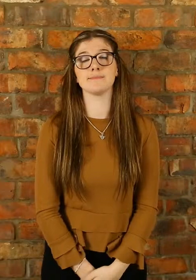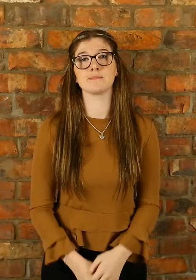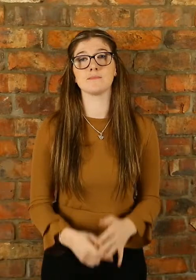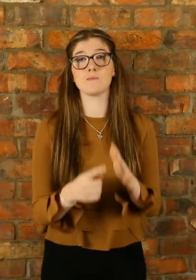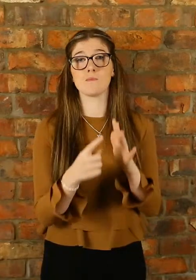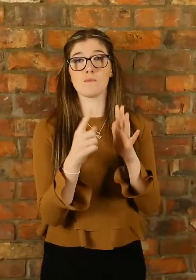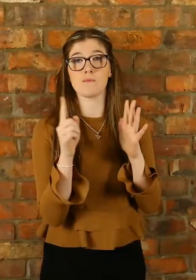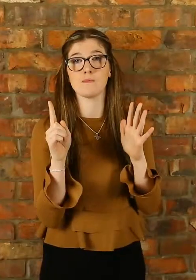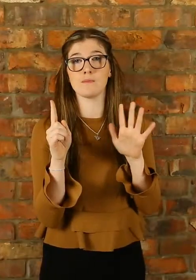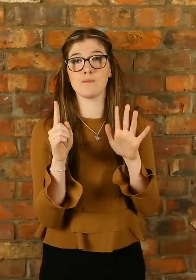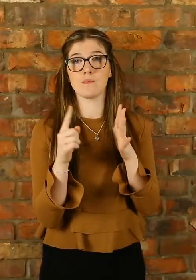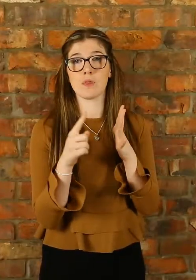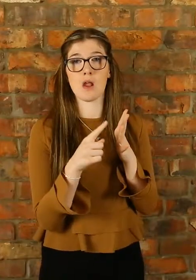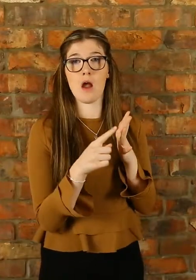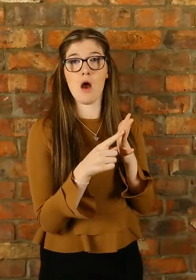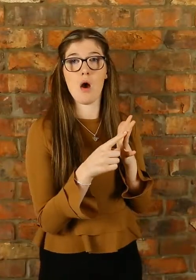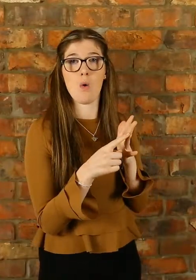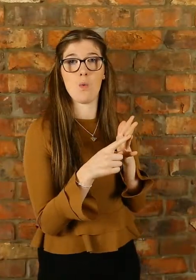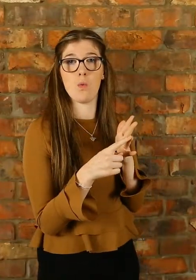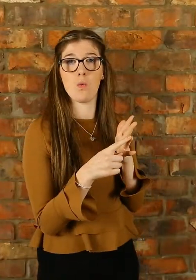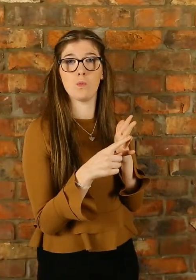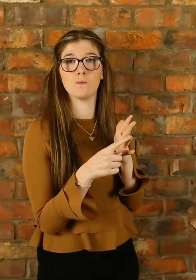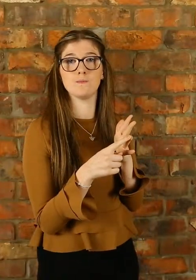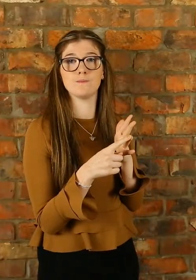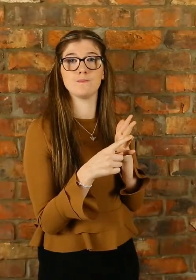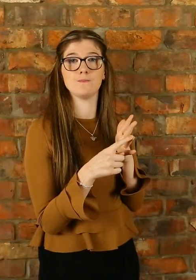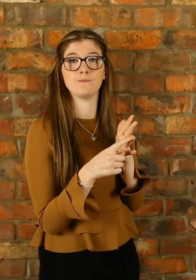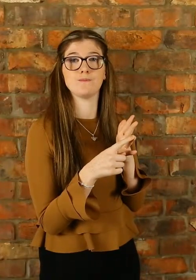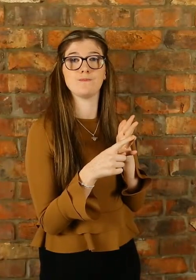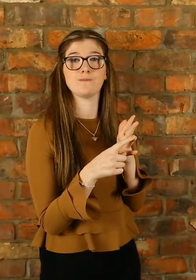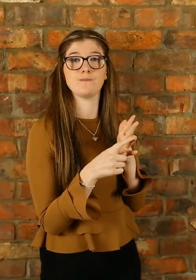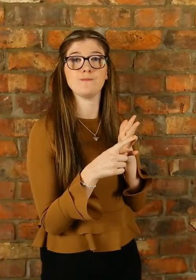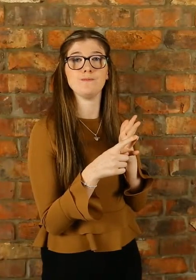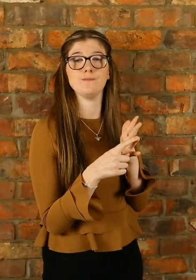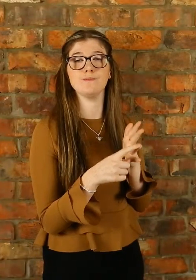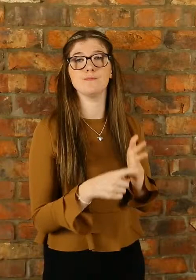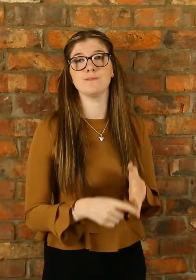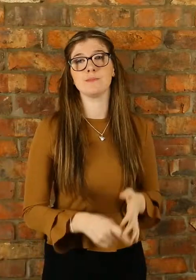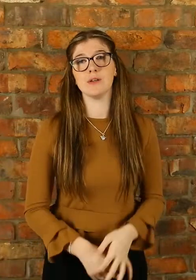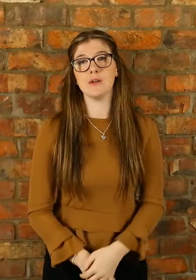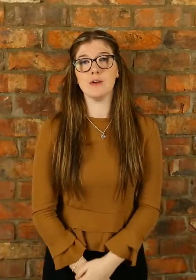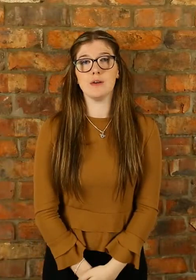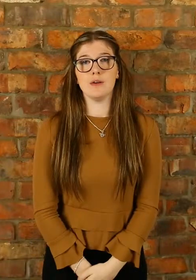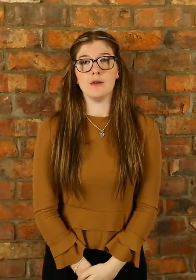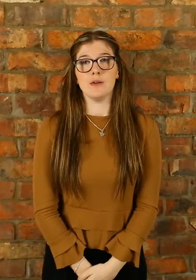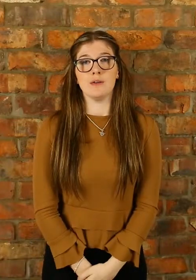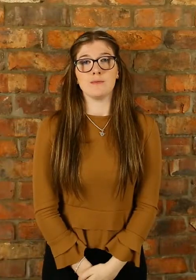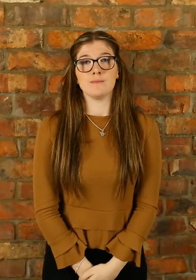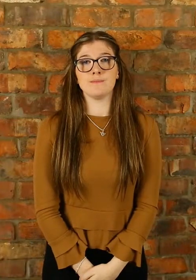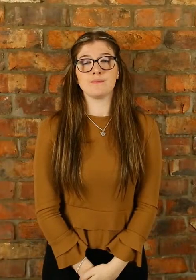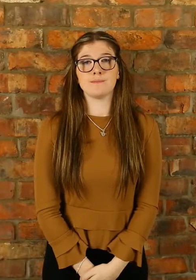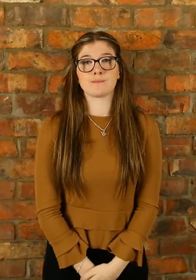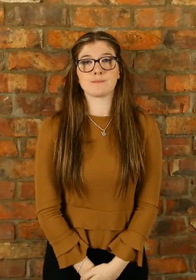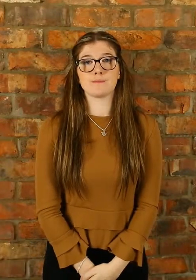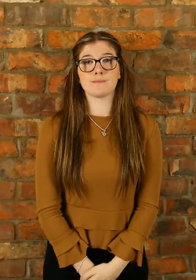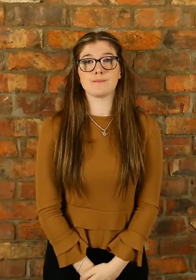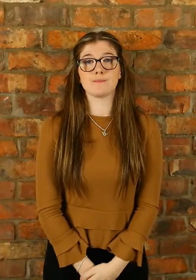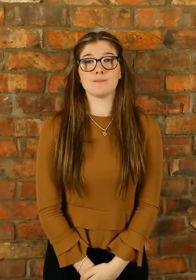Next up is O. So take that index finger and you're now going to point it to your ring finger on the opposite